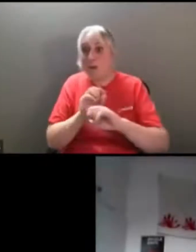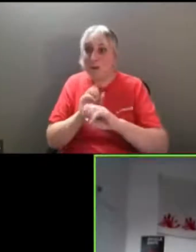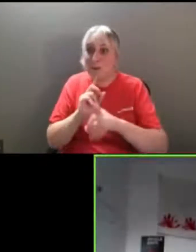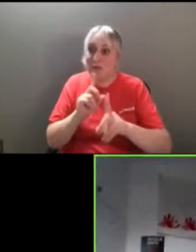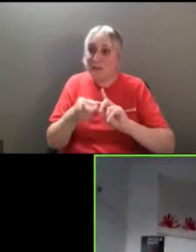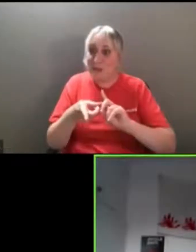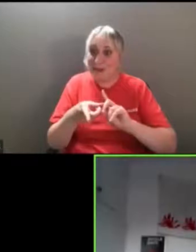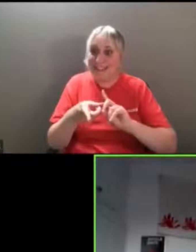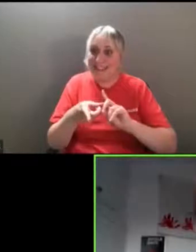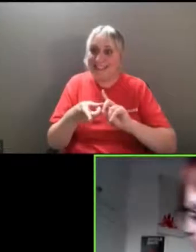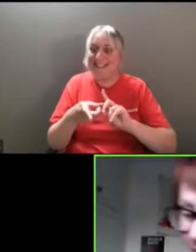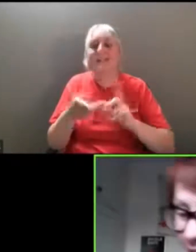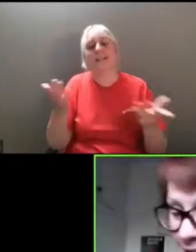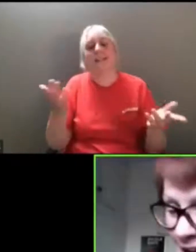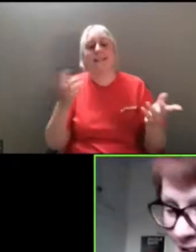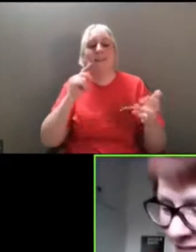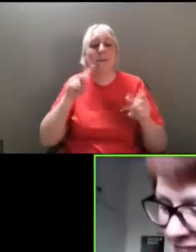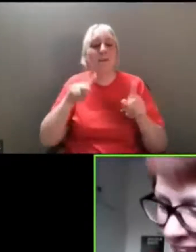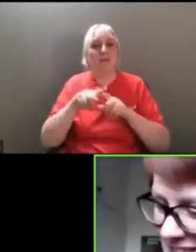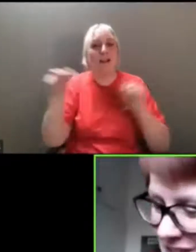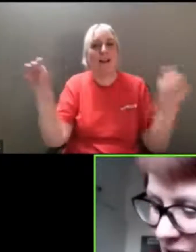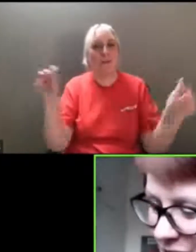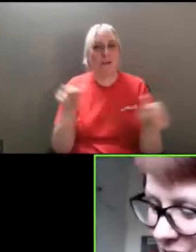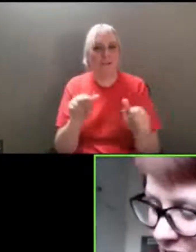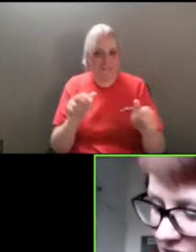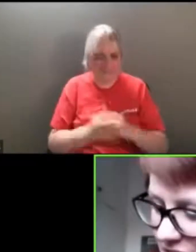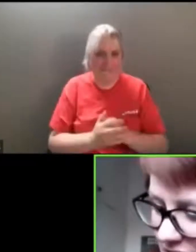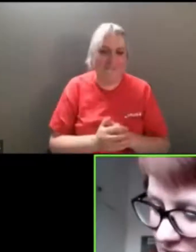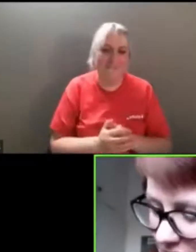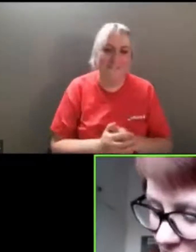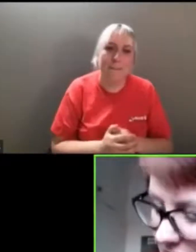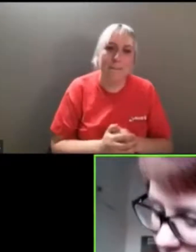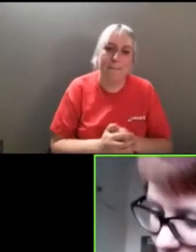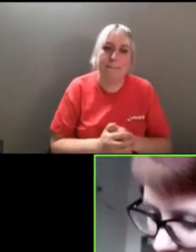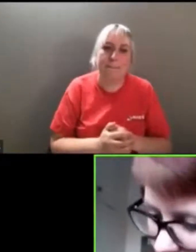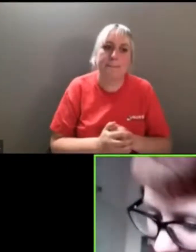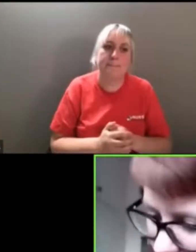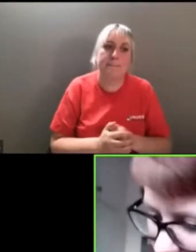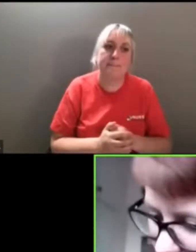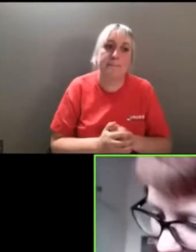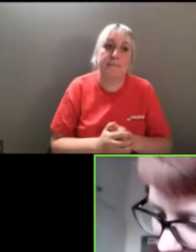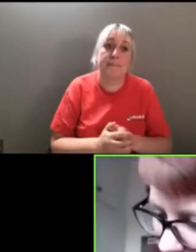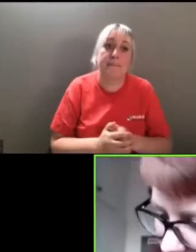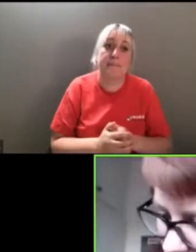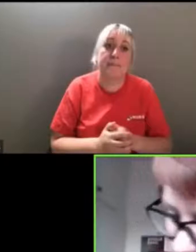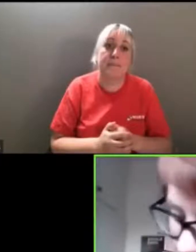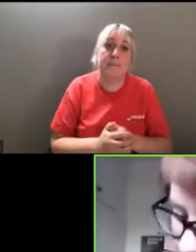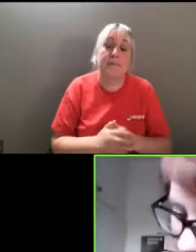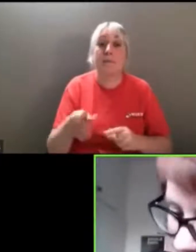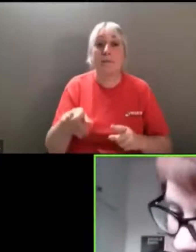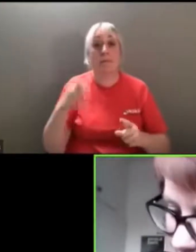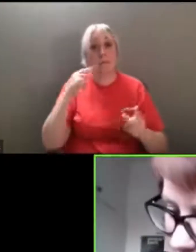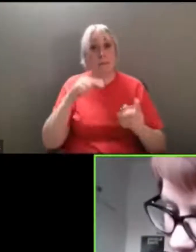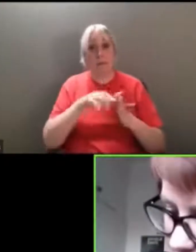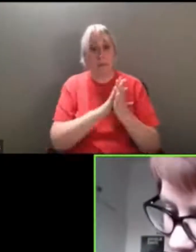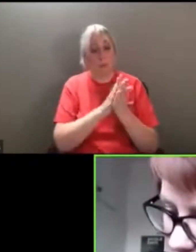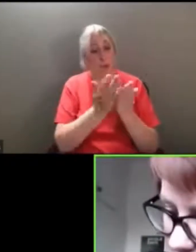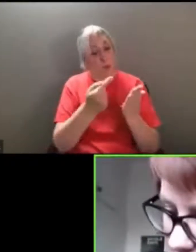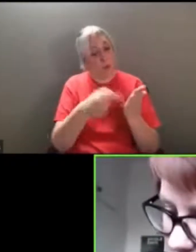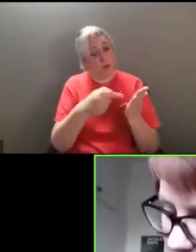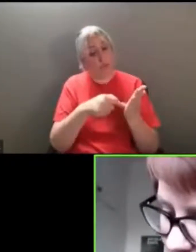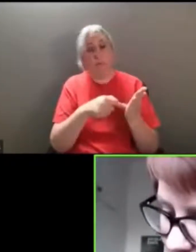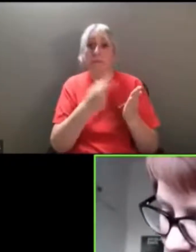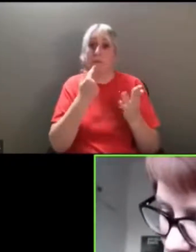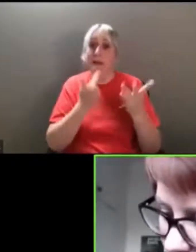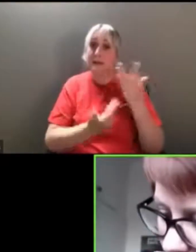Okay, I'll try and be quick. So I think that another point that's made in the book is